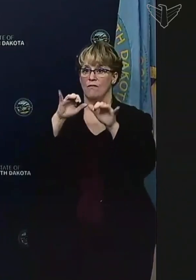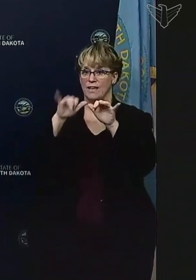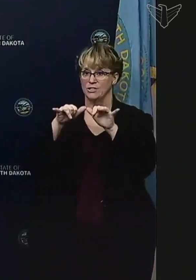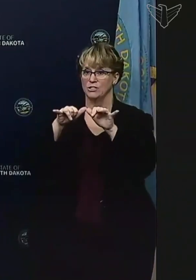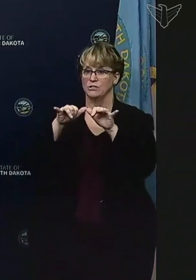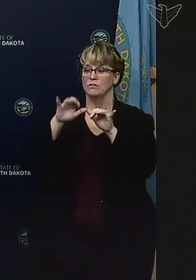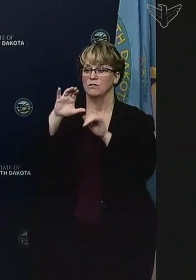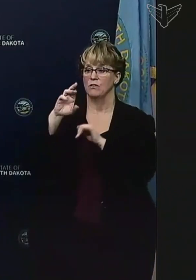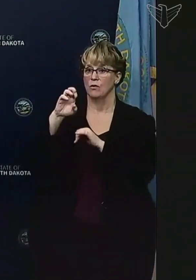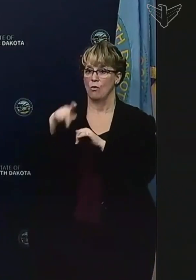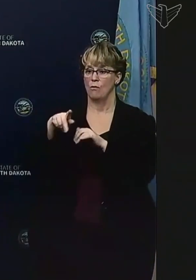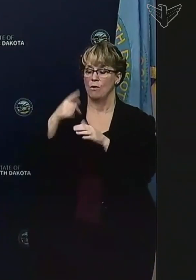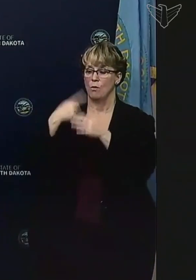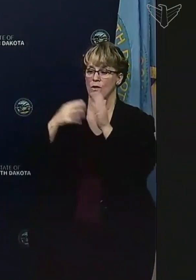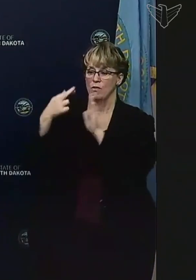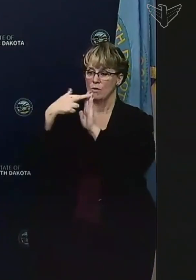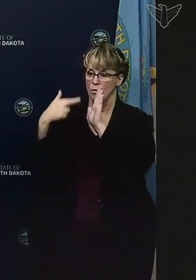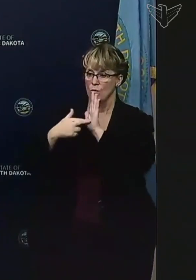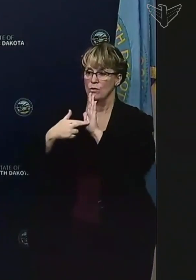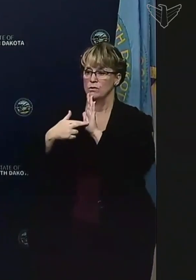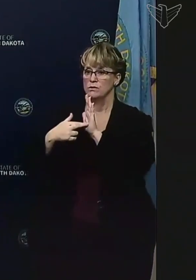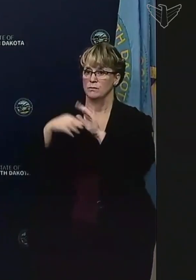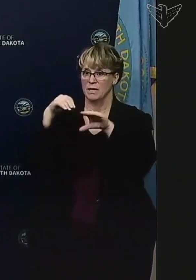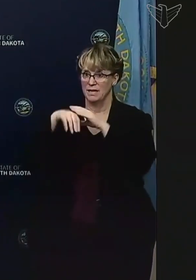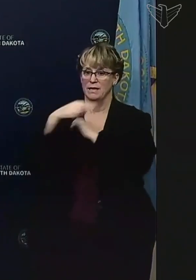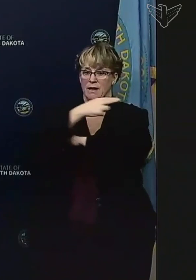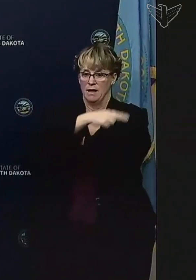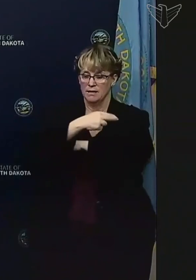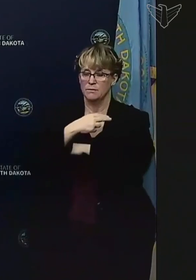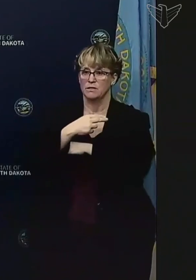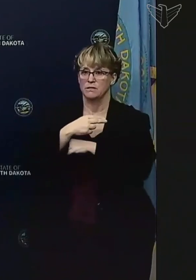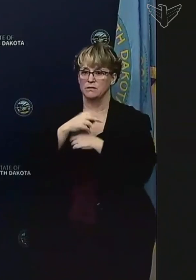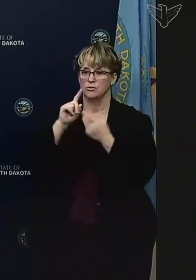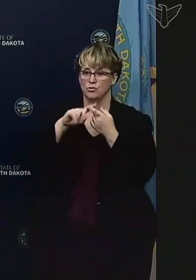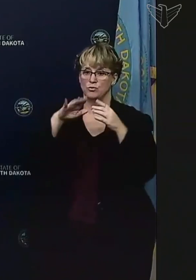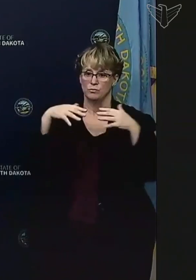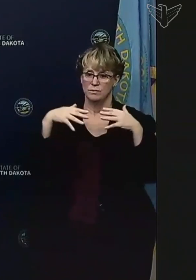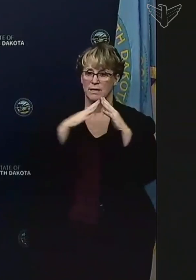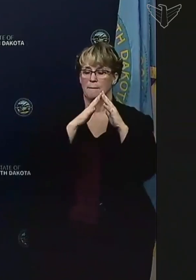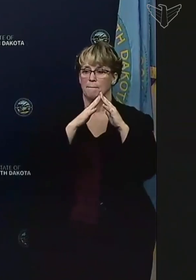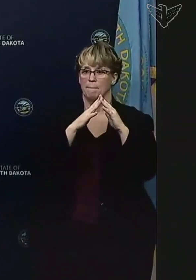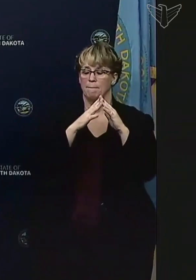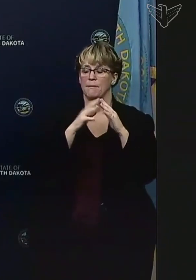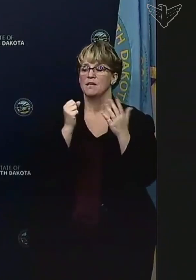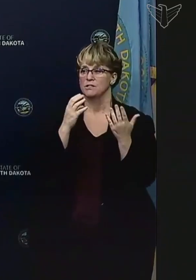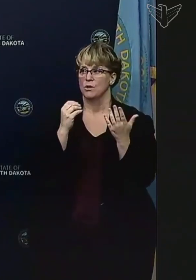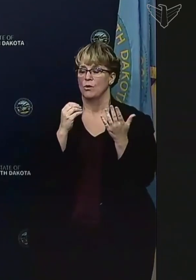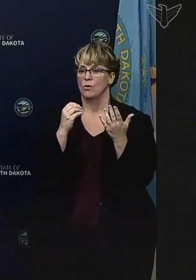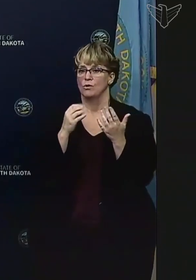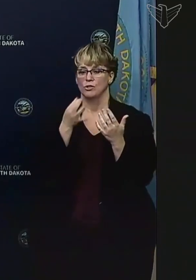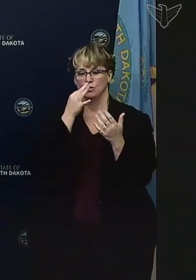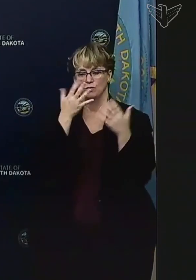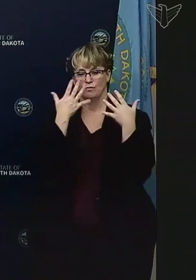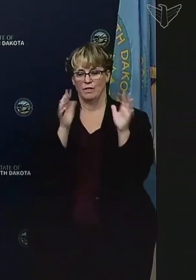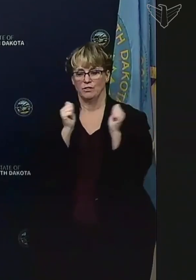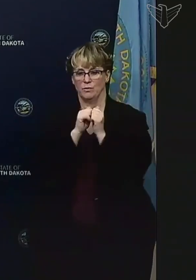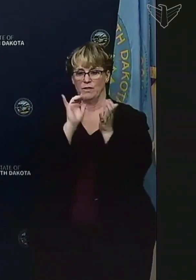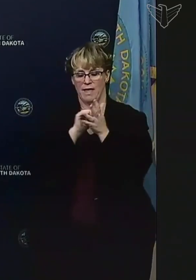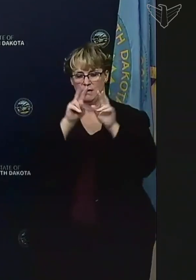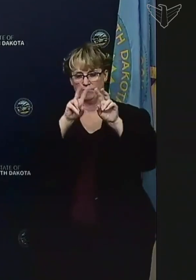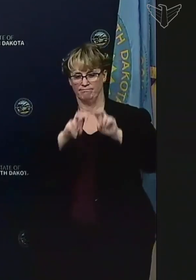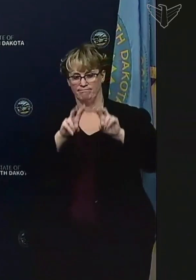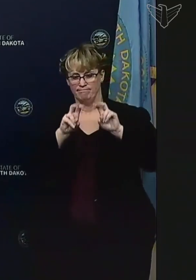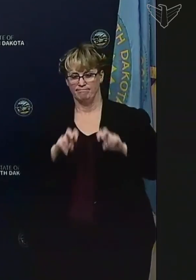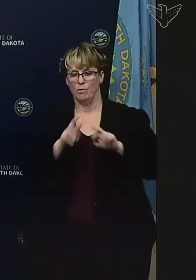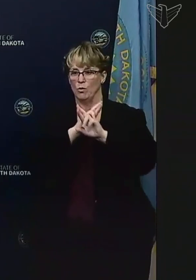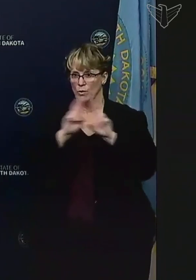guidance and their protocols of what needs to be in a facility to set up something like this. And so they're just about completed with that analyzation and will